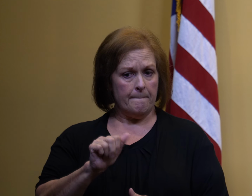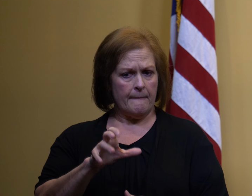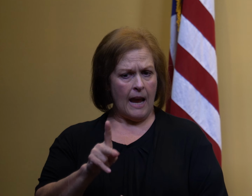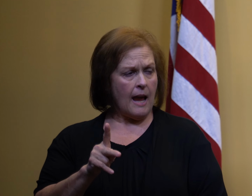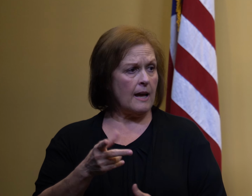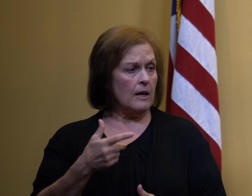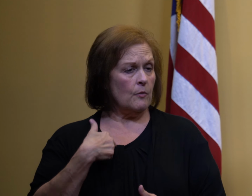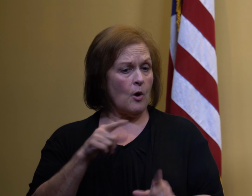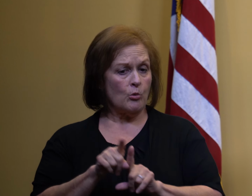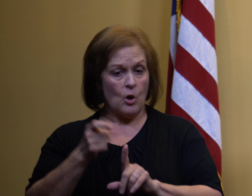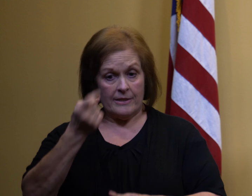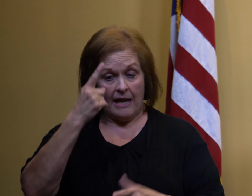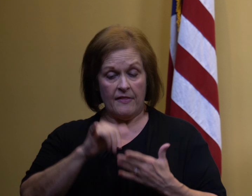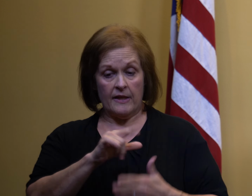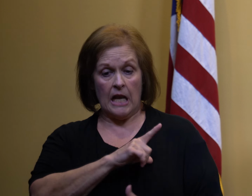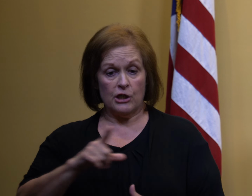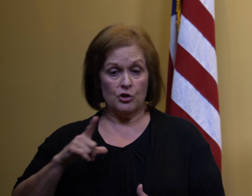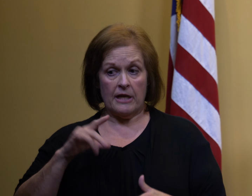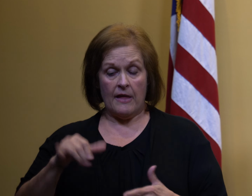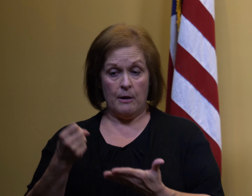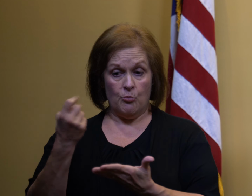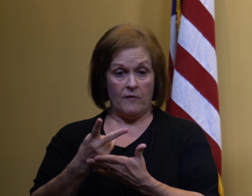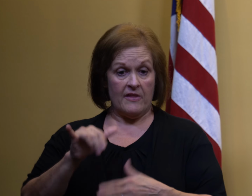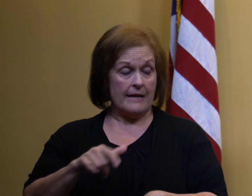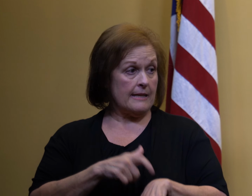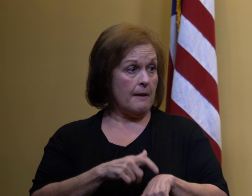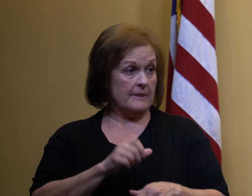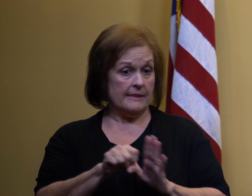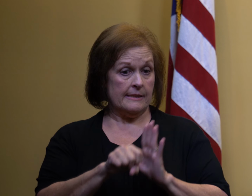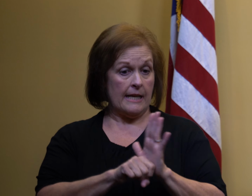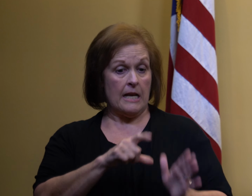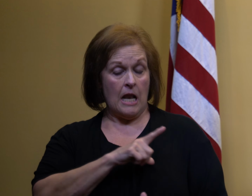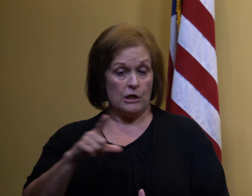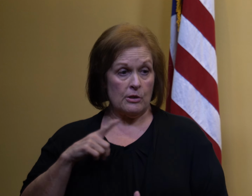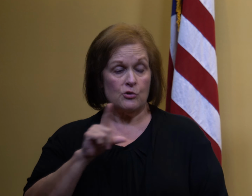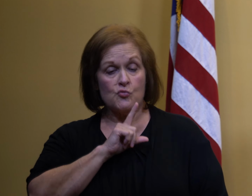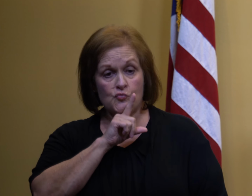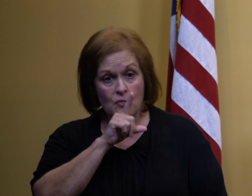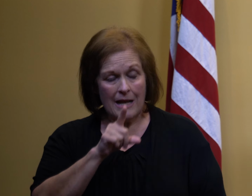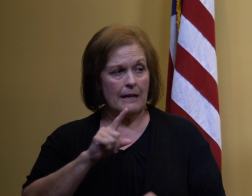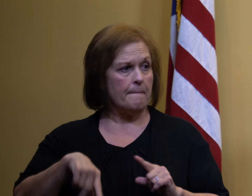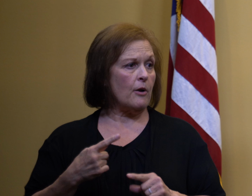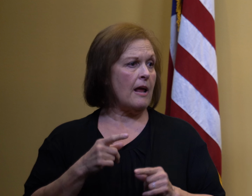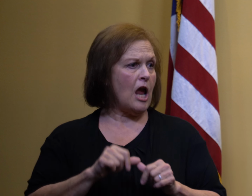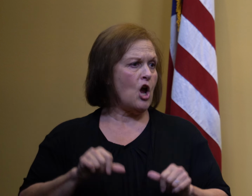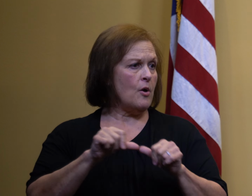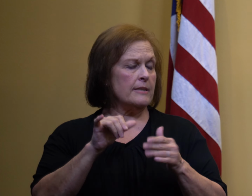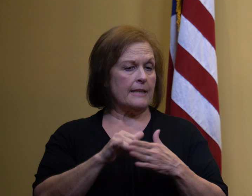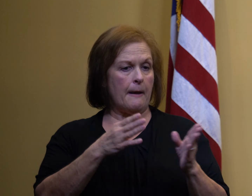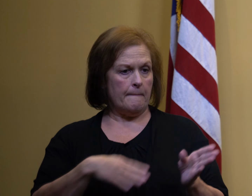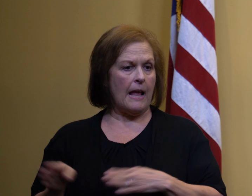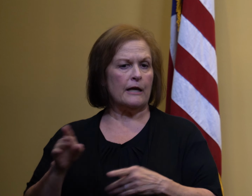also understand that the legislation that was approved at the time and at the state legislature was really around areas that were planning